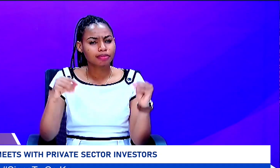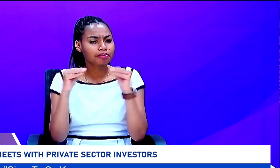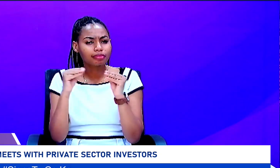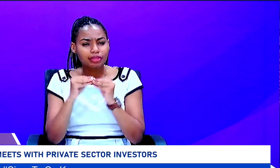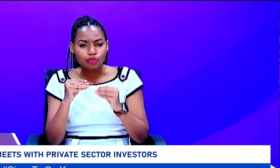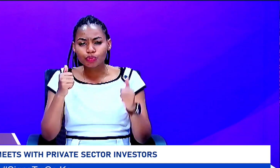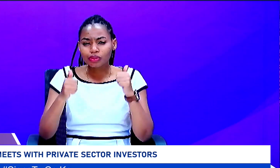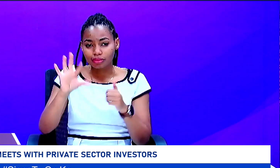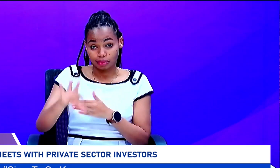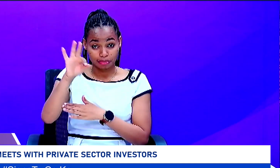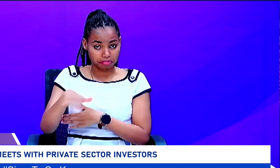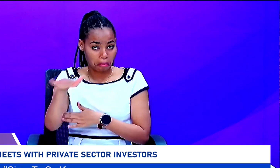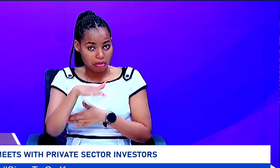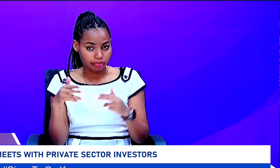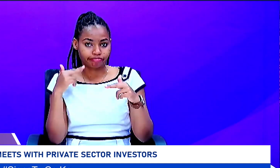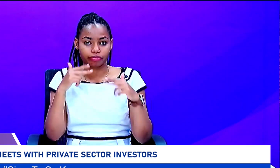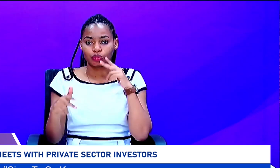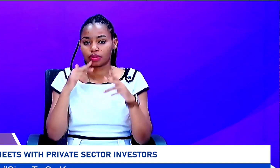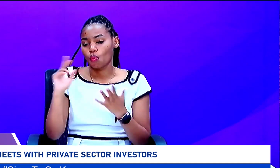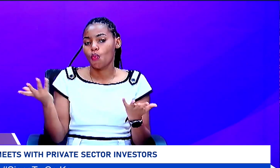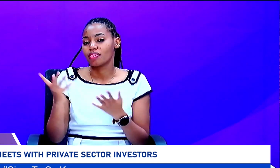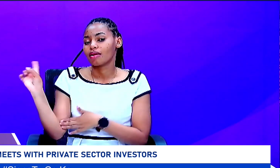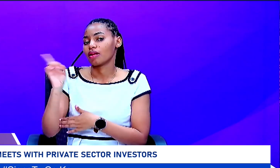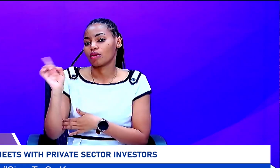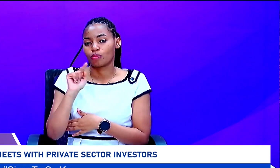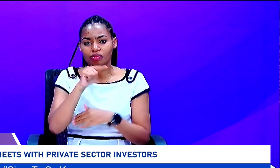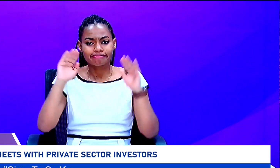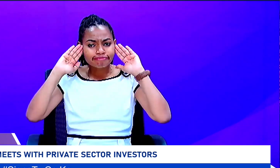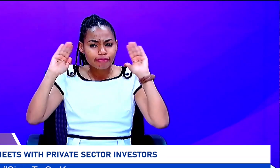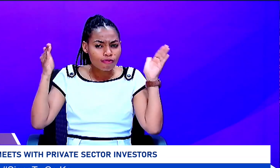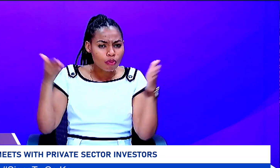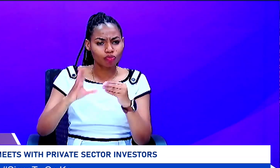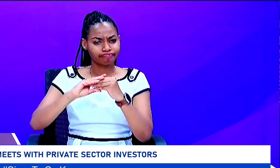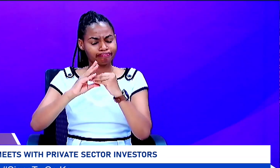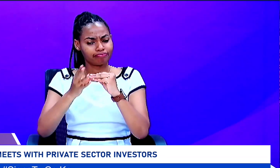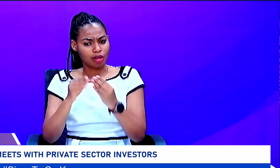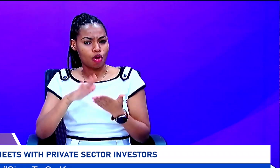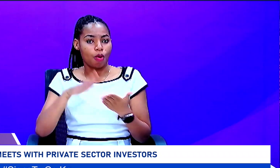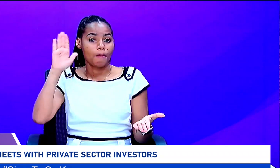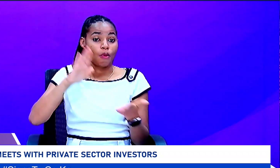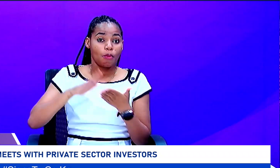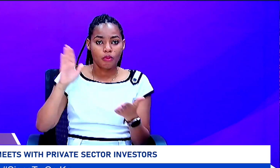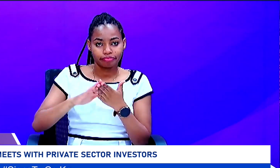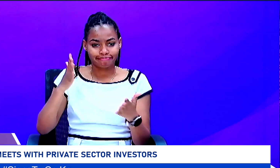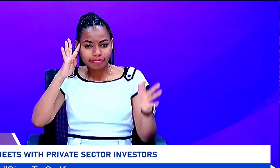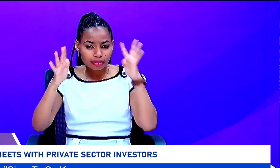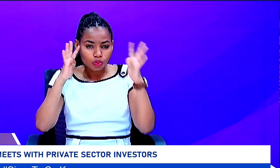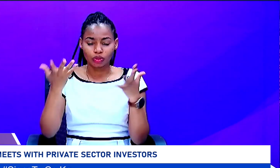the country. The meeting, which took place at a hotel in Nairobi, focused on creating